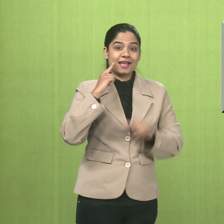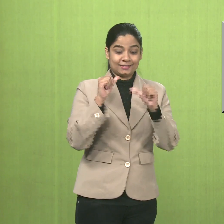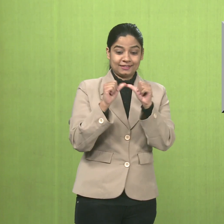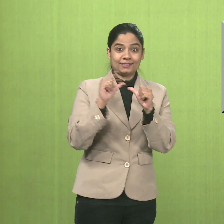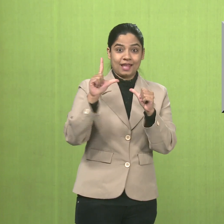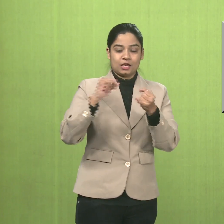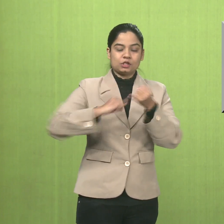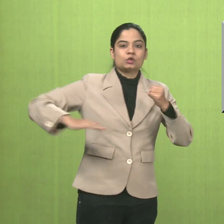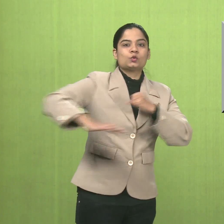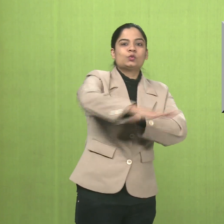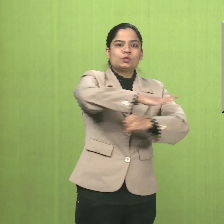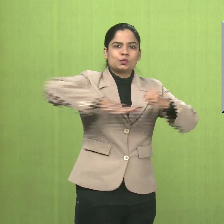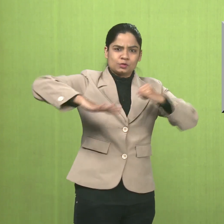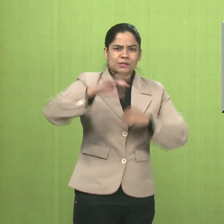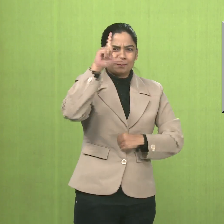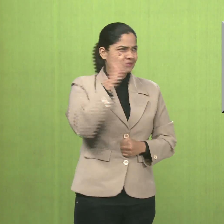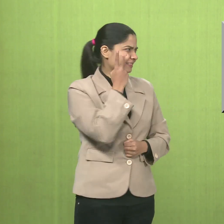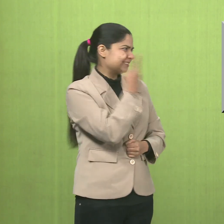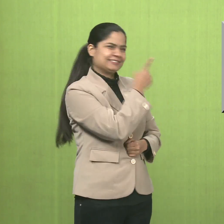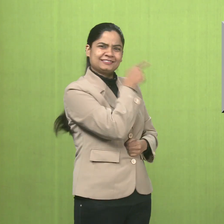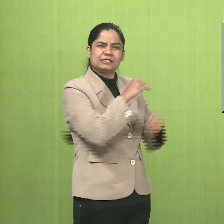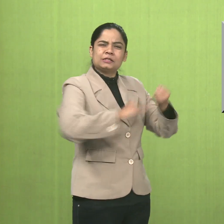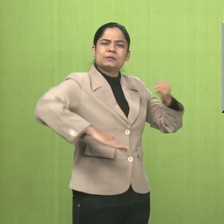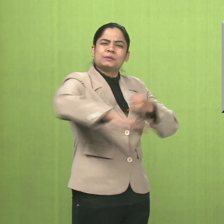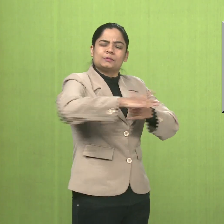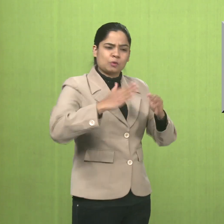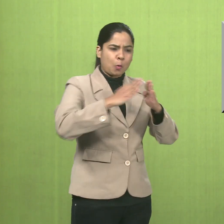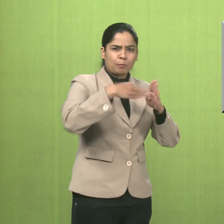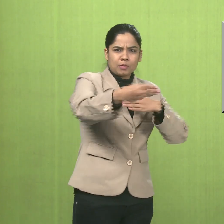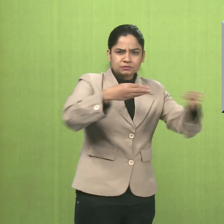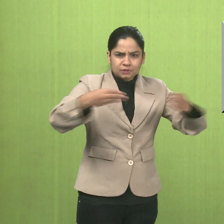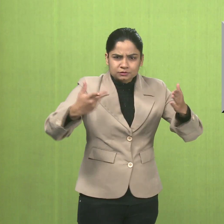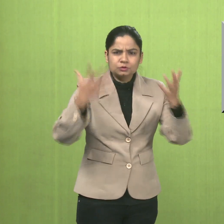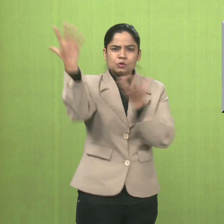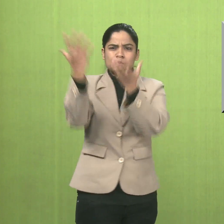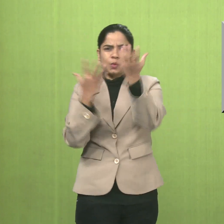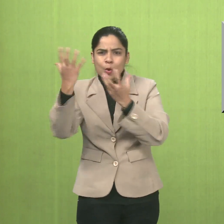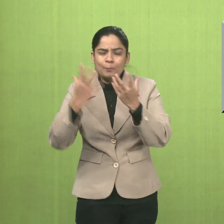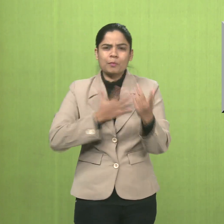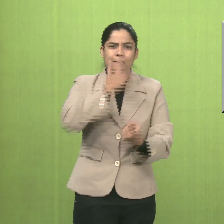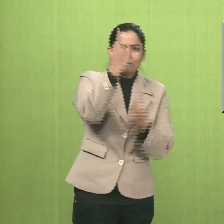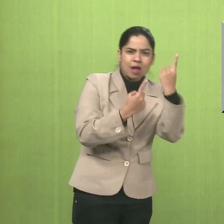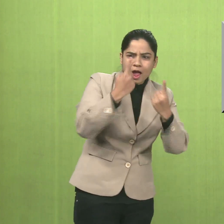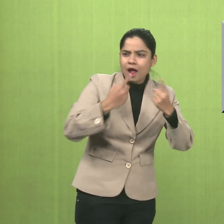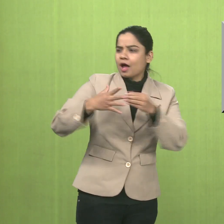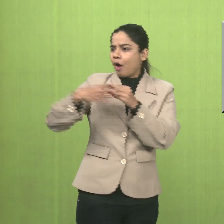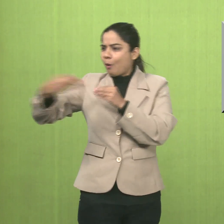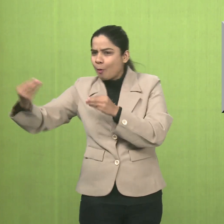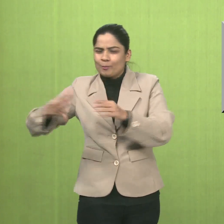Social, relating to society or it's an organization, be it your neighbors, the marketplace,